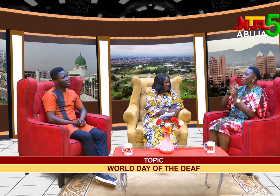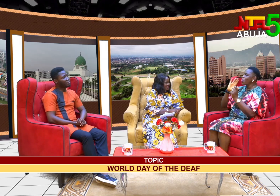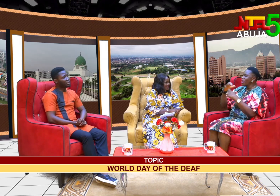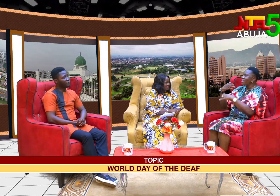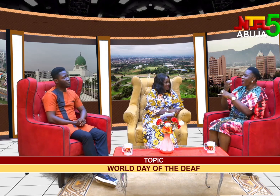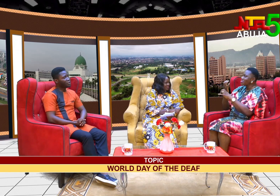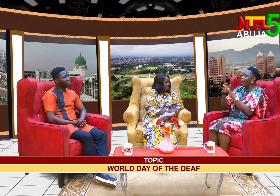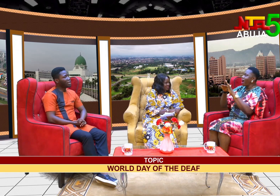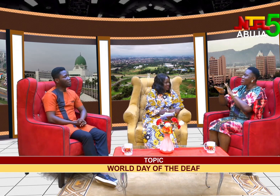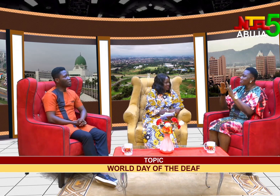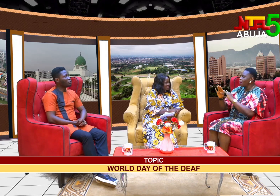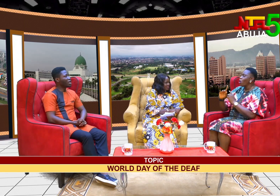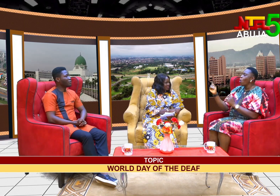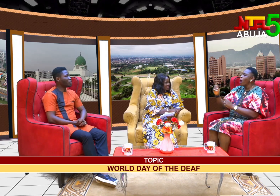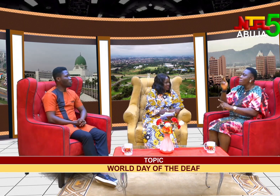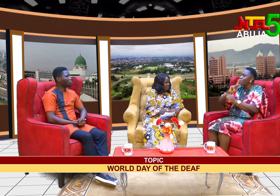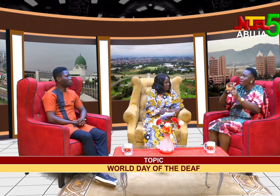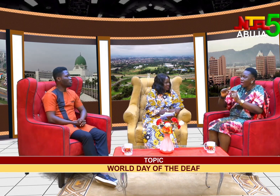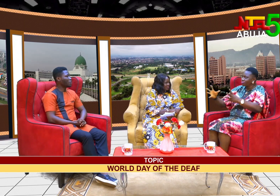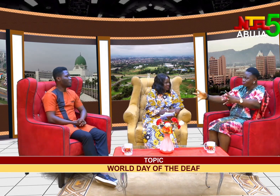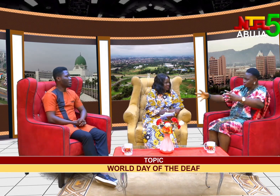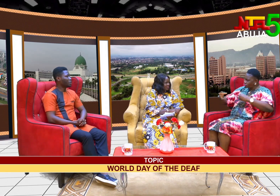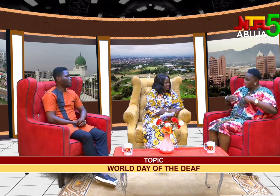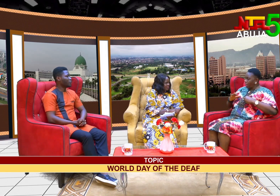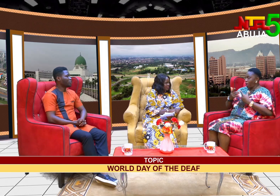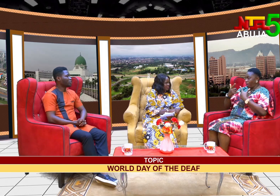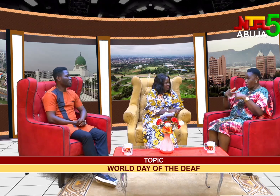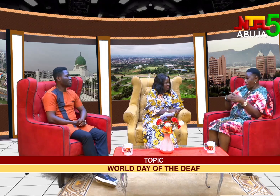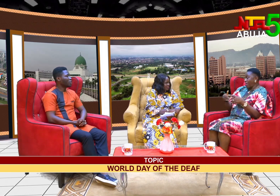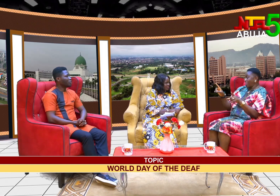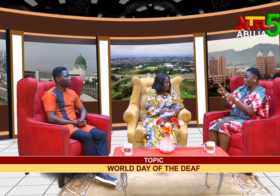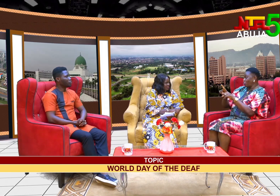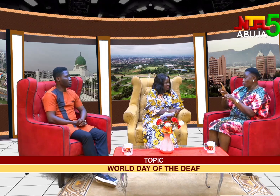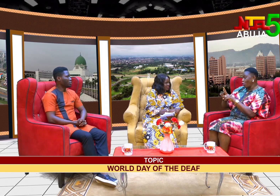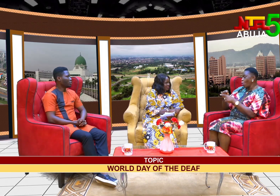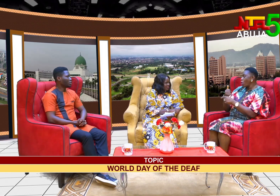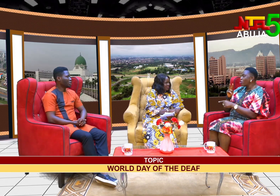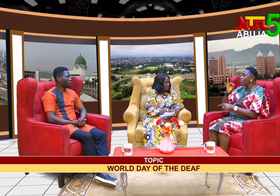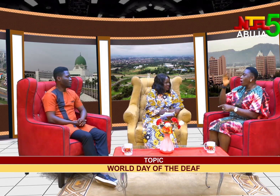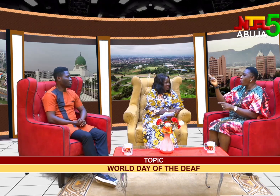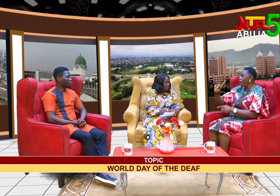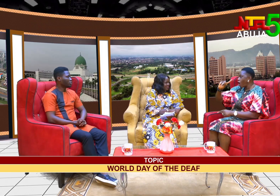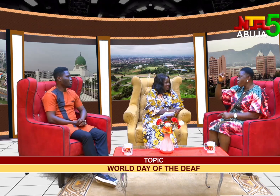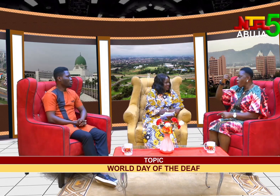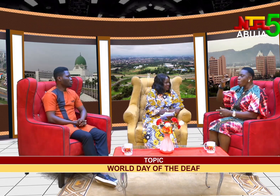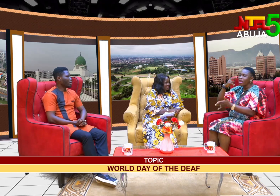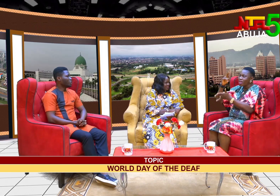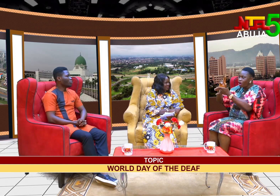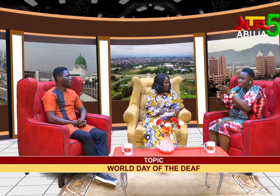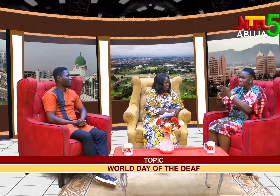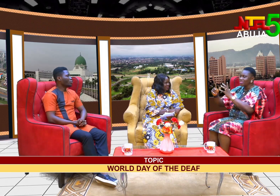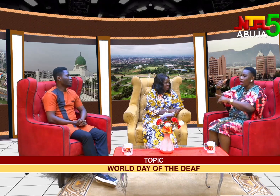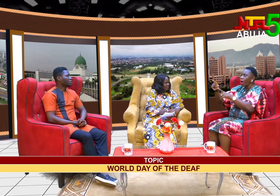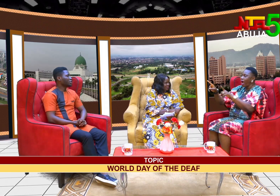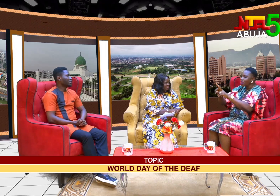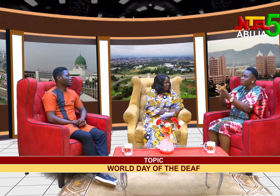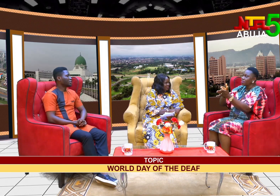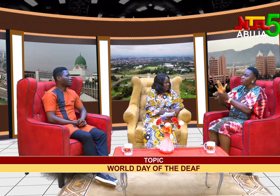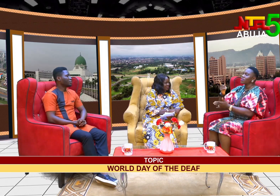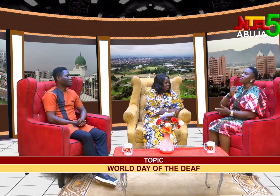I'm a deaf person and we have our culture, we have our different things we celebrate and our values. So anywhere we see that